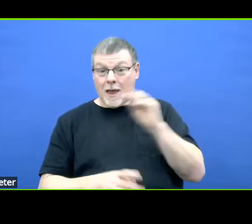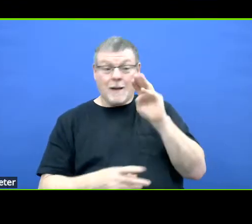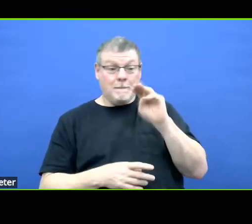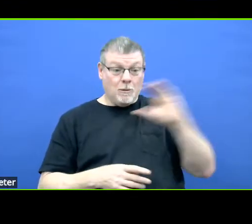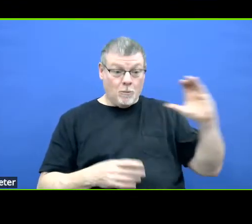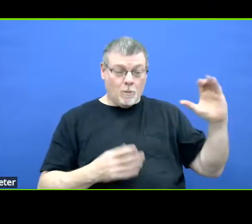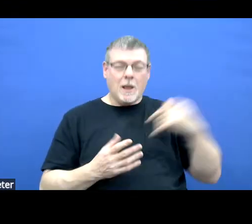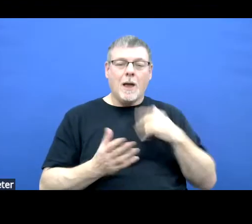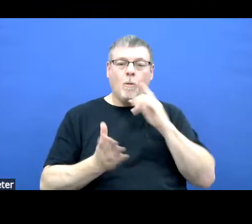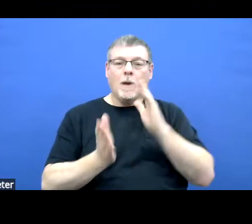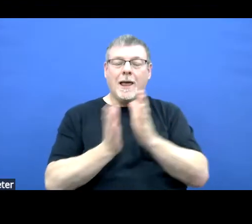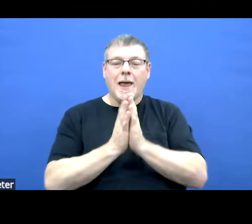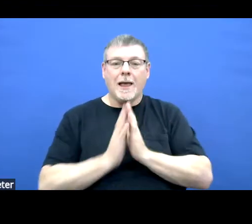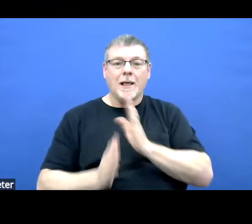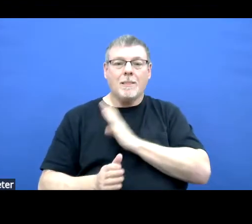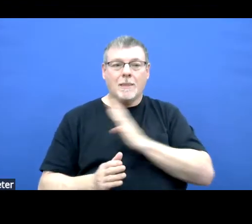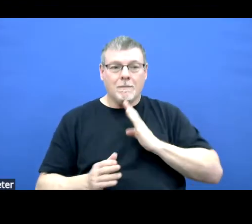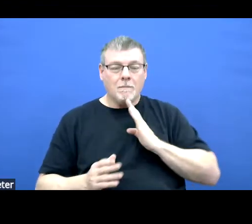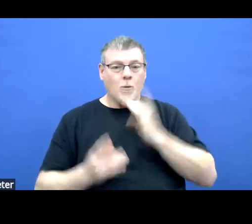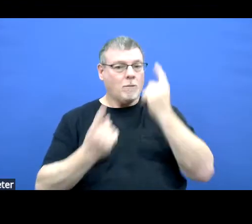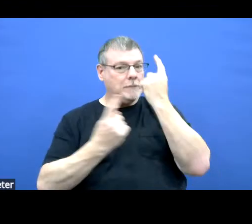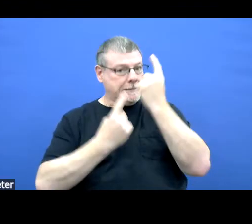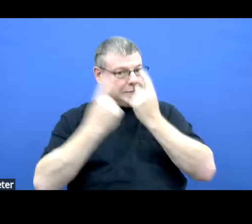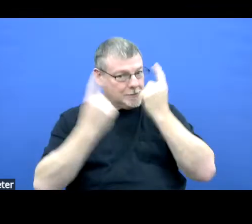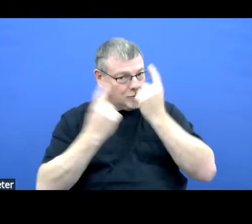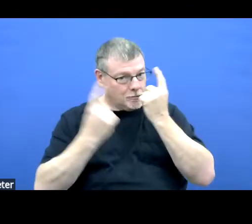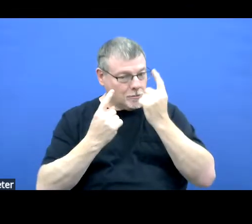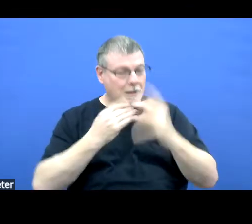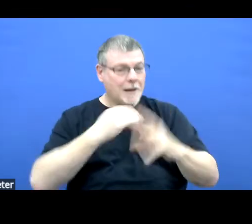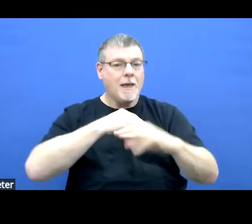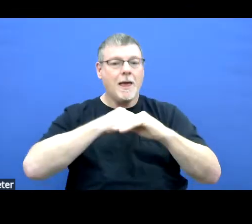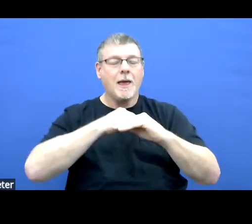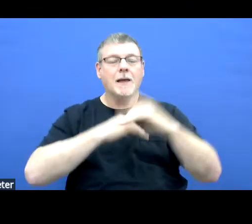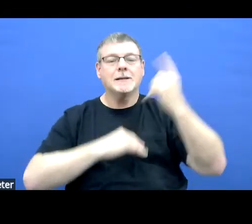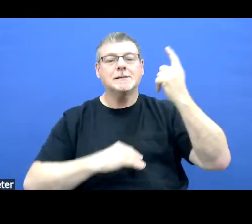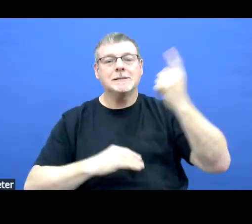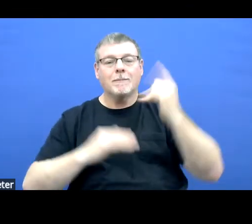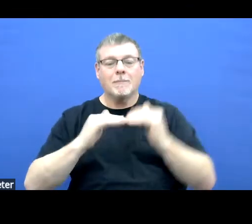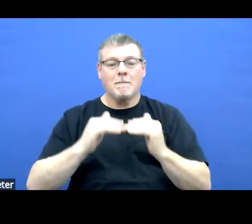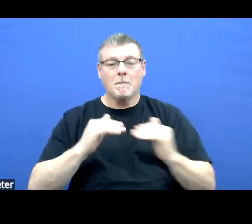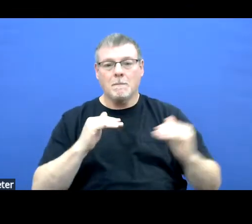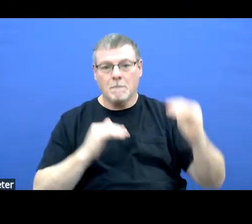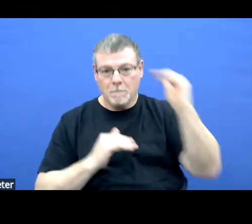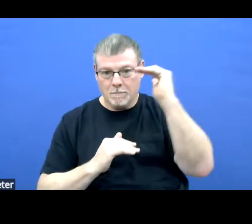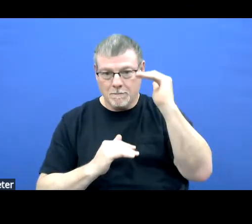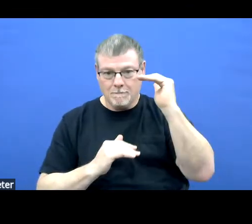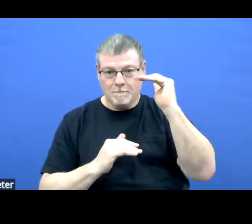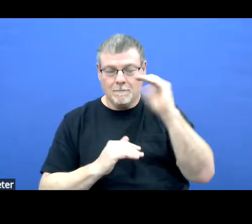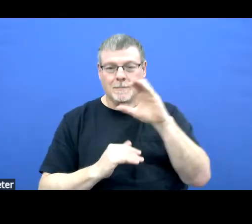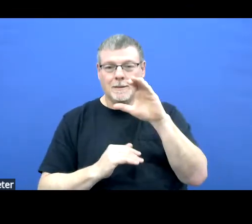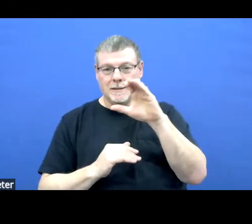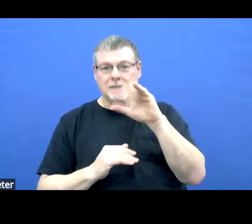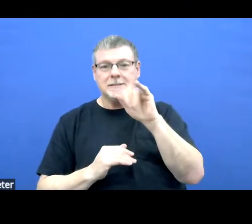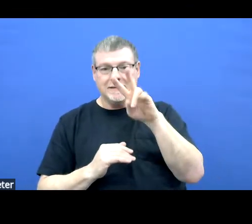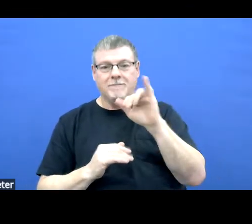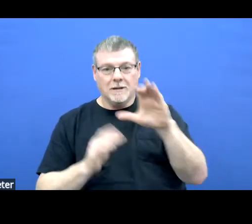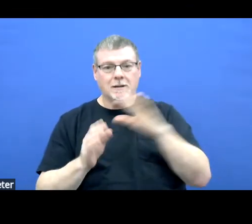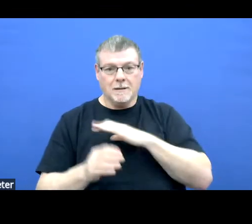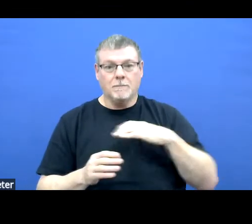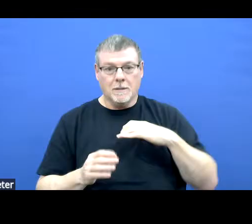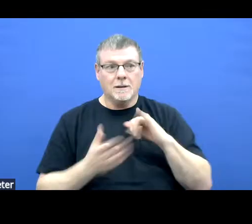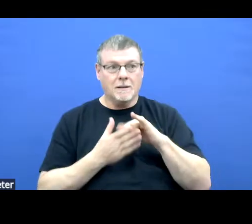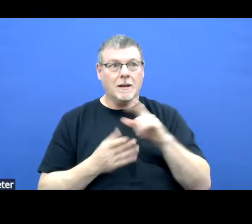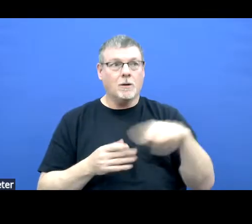I would just ask as a board member that you would consider adding something above the civic amenities that you